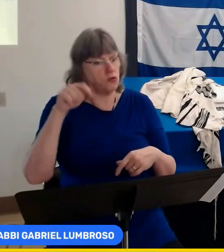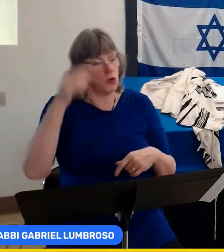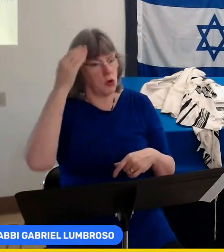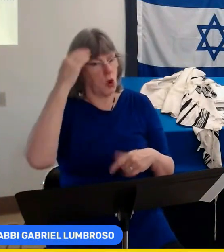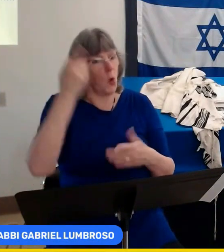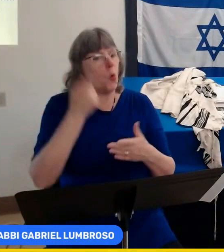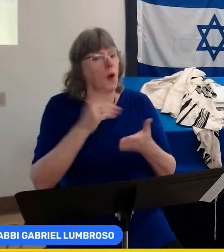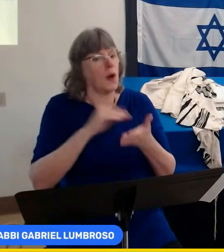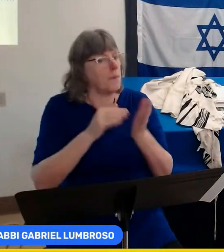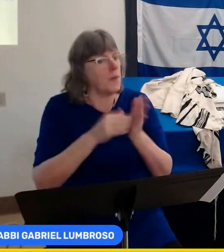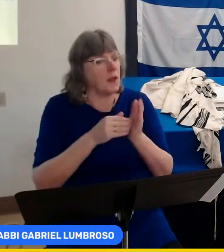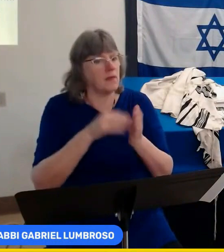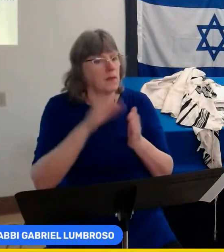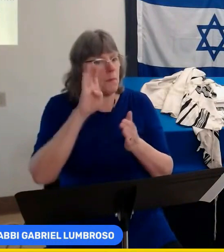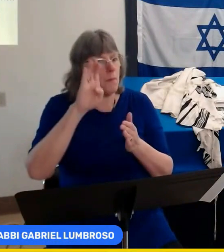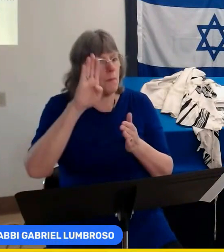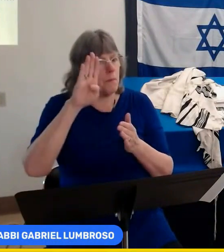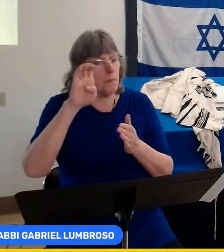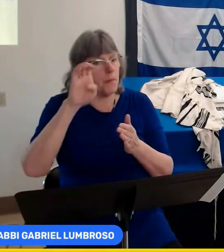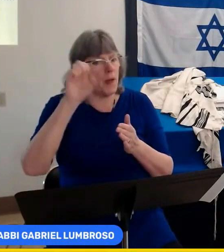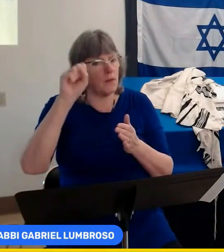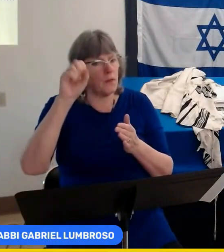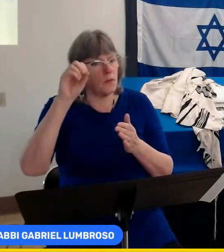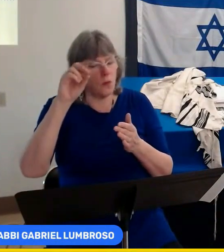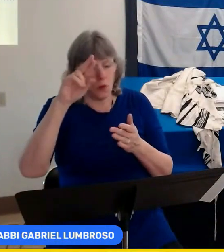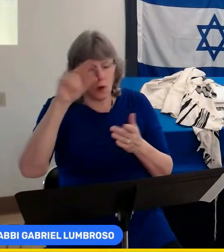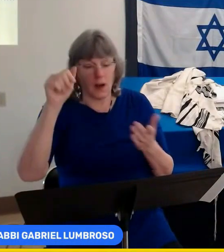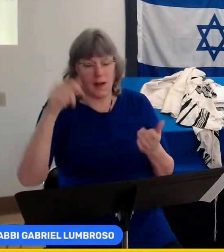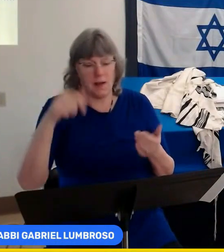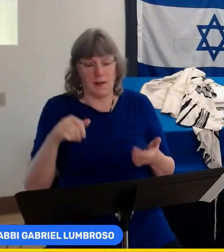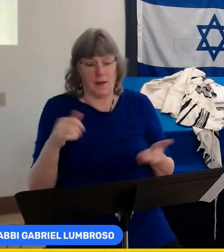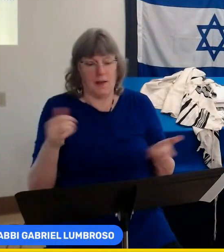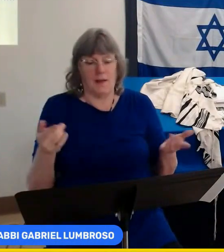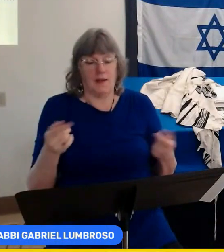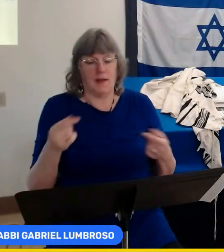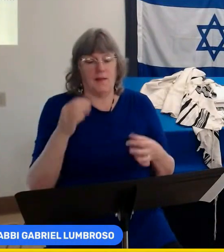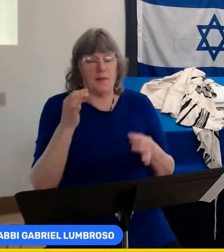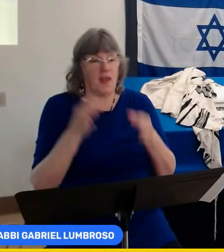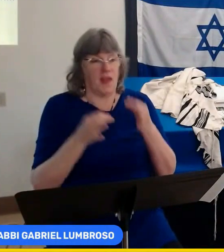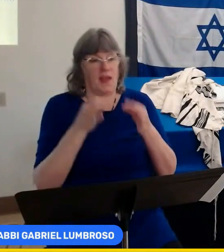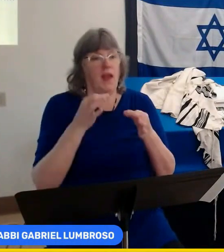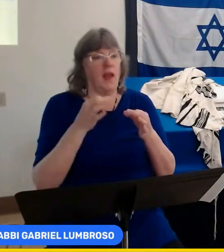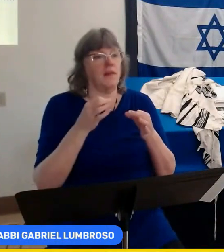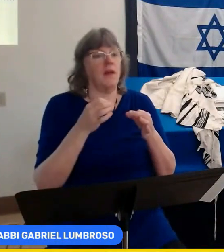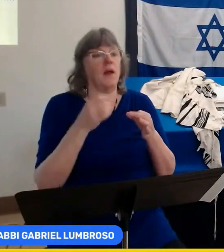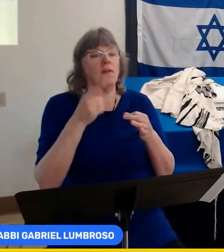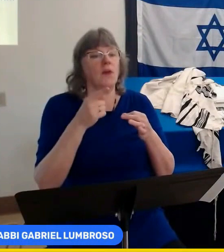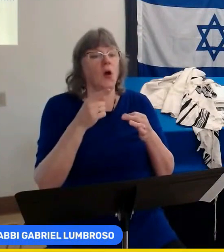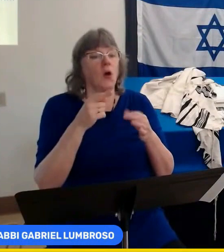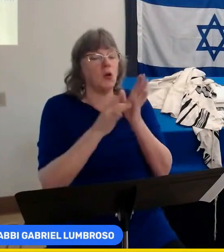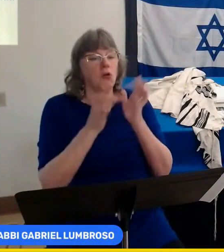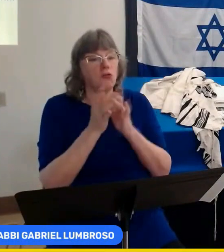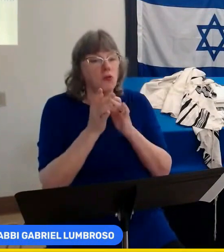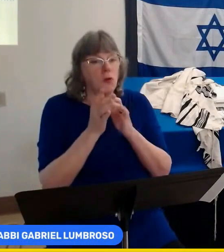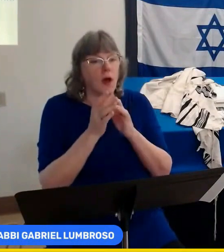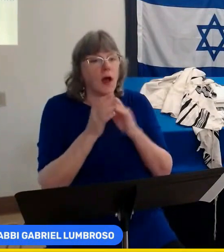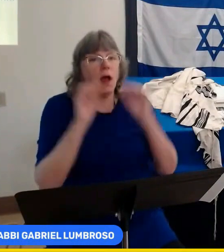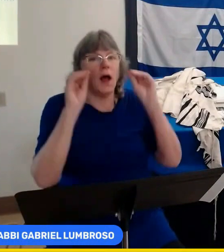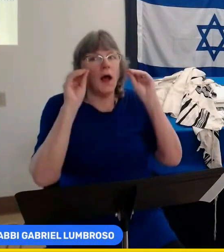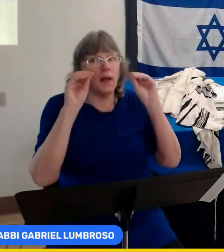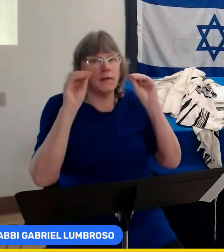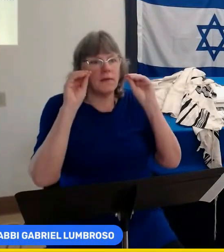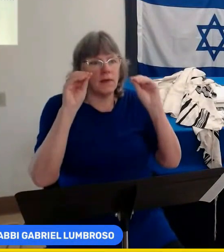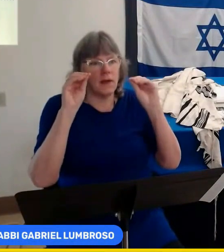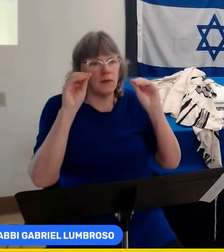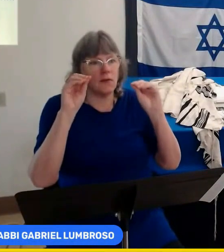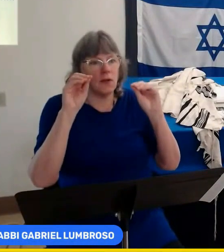is fulfilled, the kingdom of God is at hand." That should tell us exactly what it means to, what he wants us to do. When he says, "Go and proclaim the